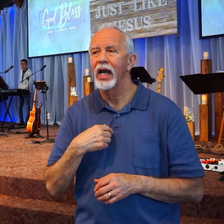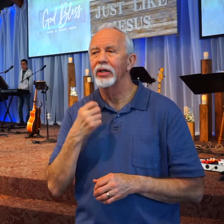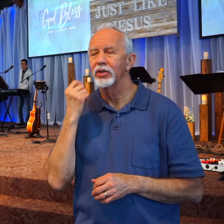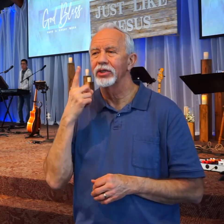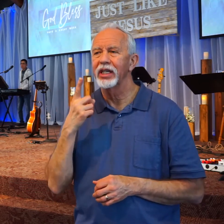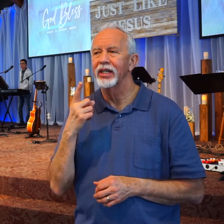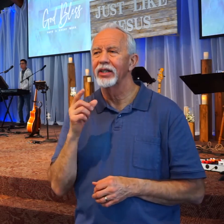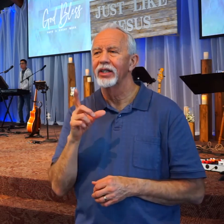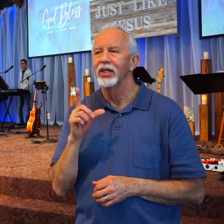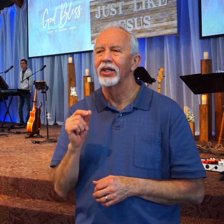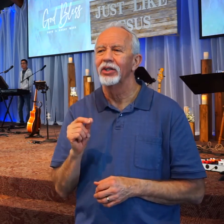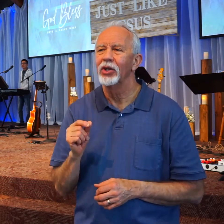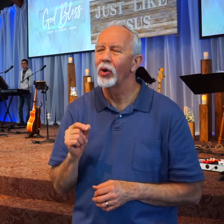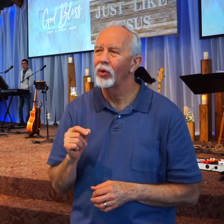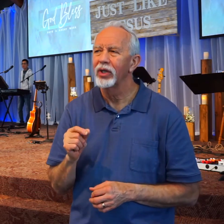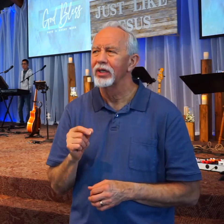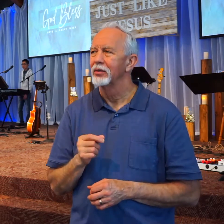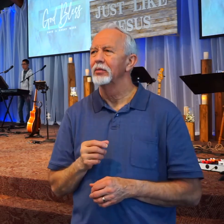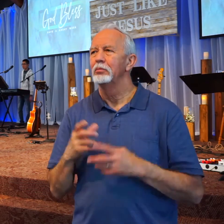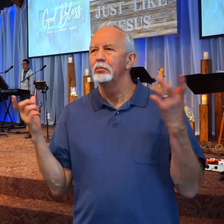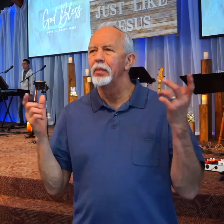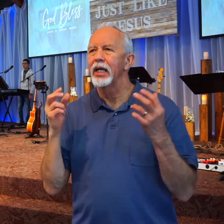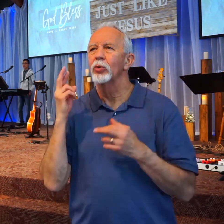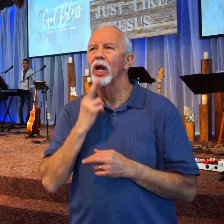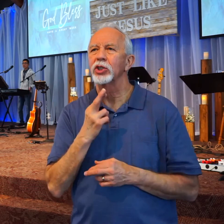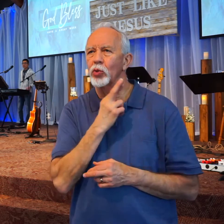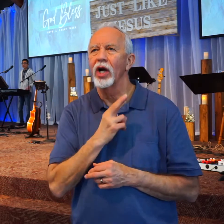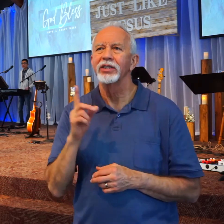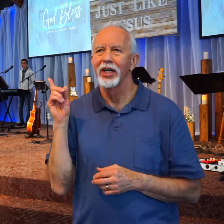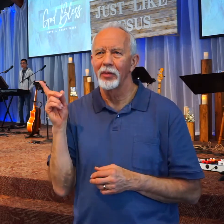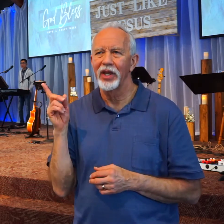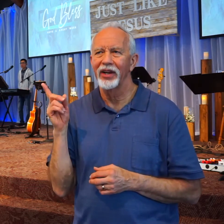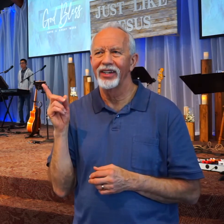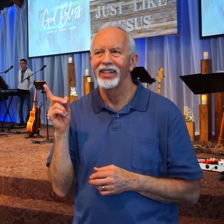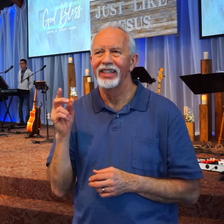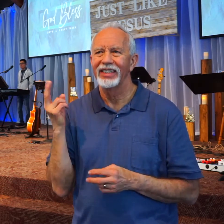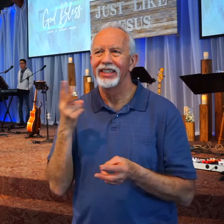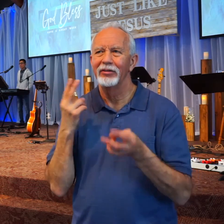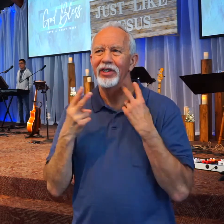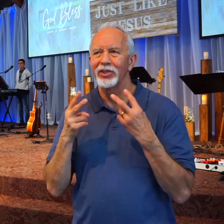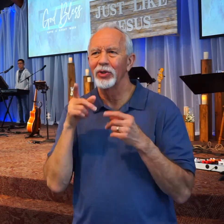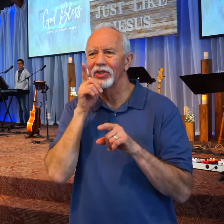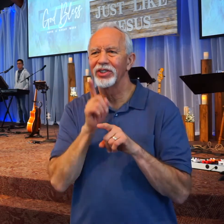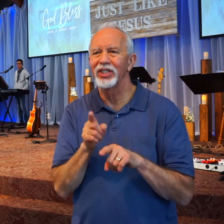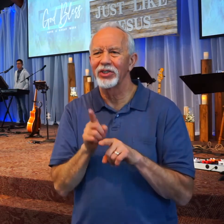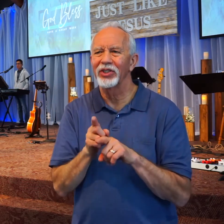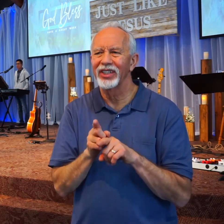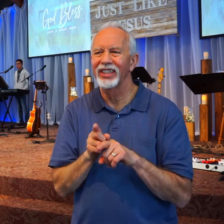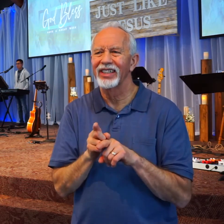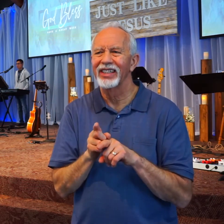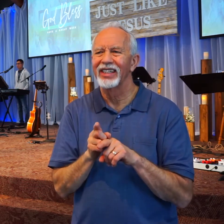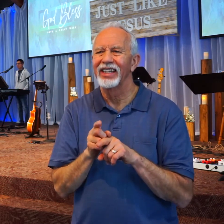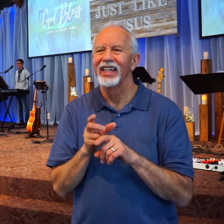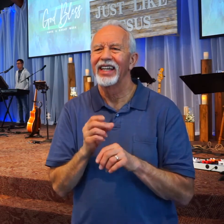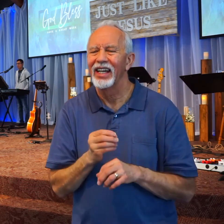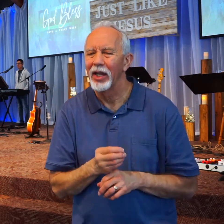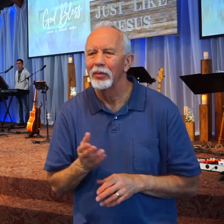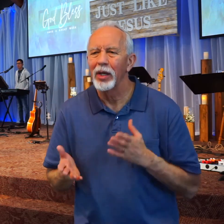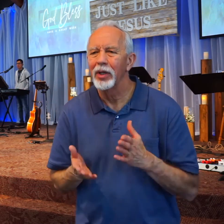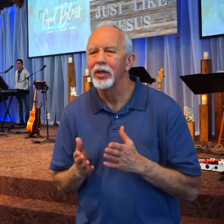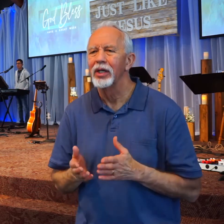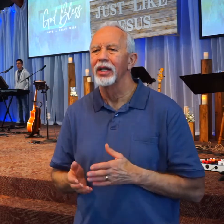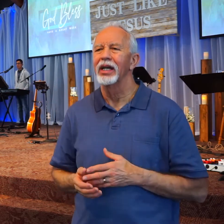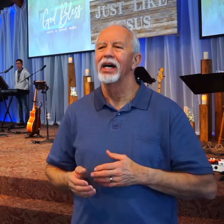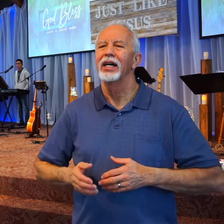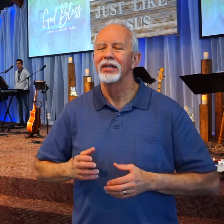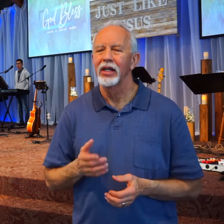Little Caesars or Wiener Schnitzels or McDonald's, to visit her sister and the new baby and brother-in-law. So pray for them. But also next